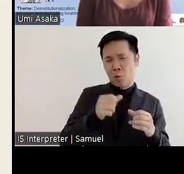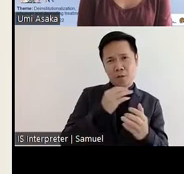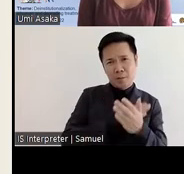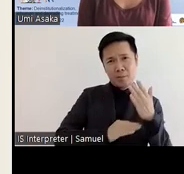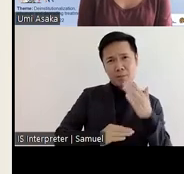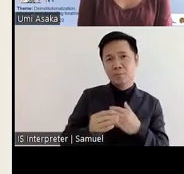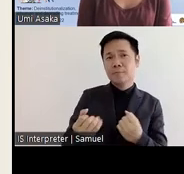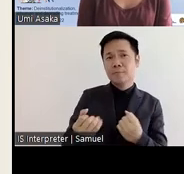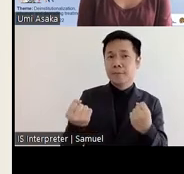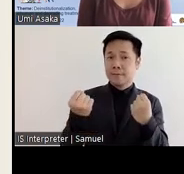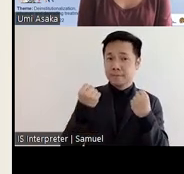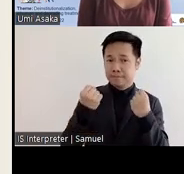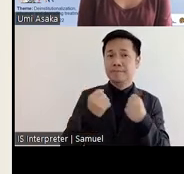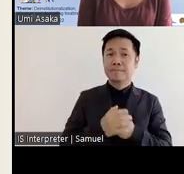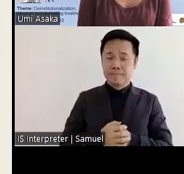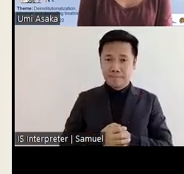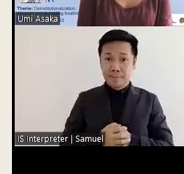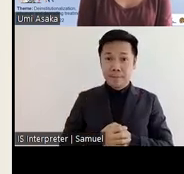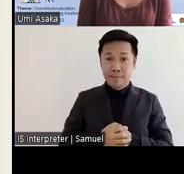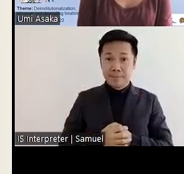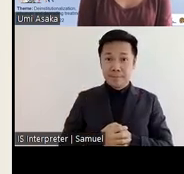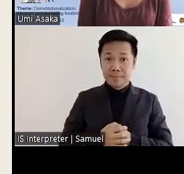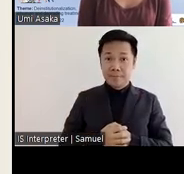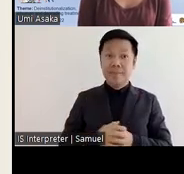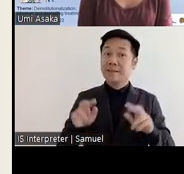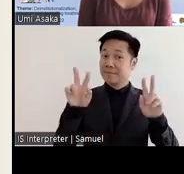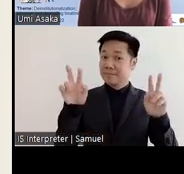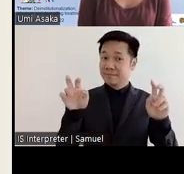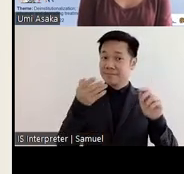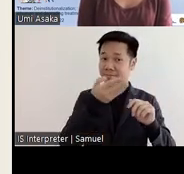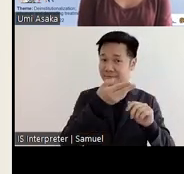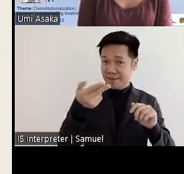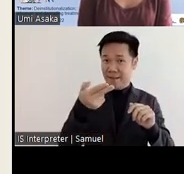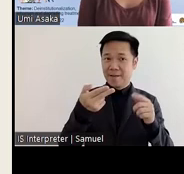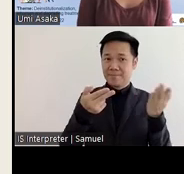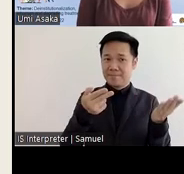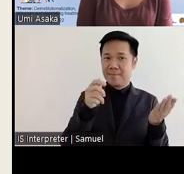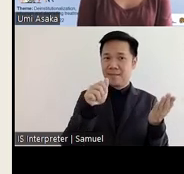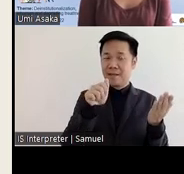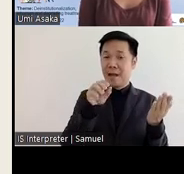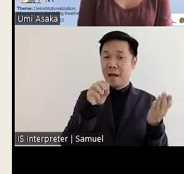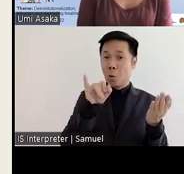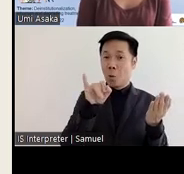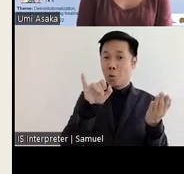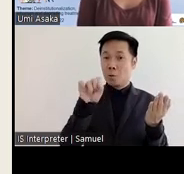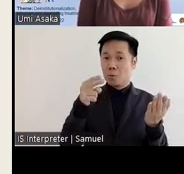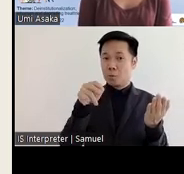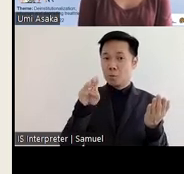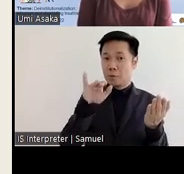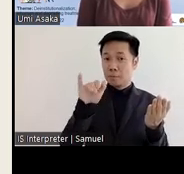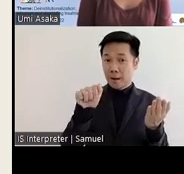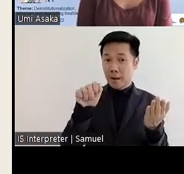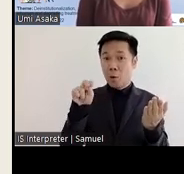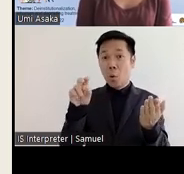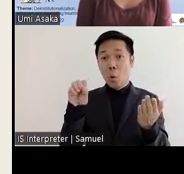fundamental part of the disability movement is called Aoi Shiba no Kai, the National Association of People with Cerebral